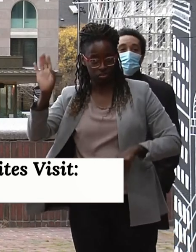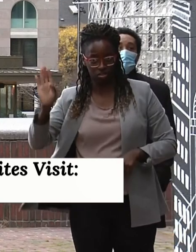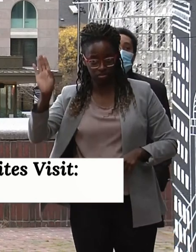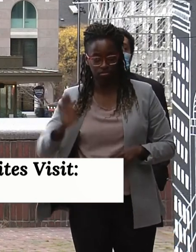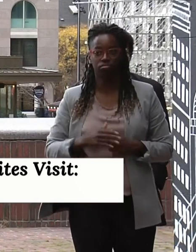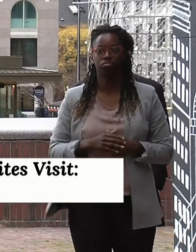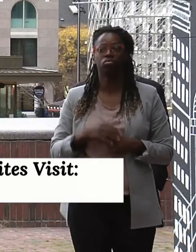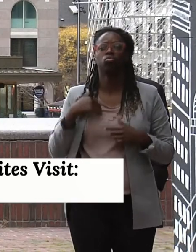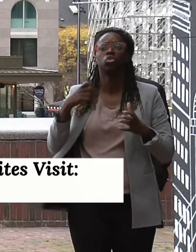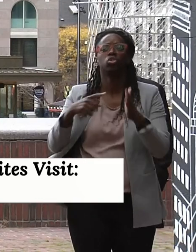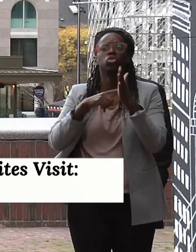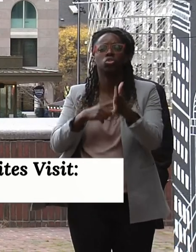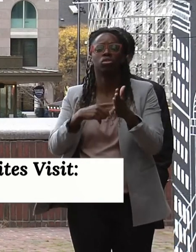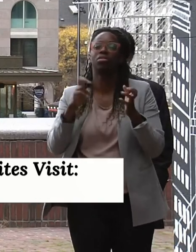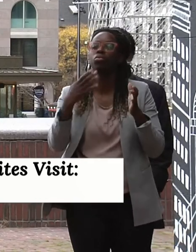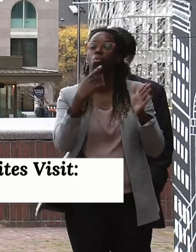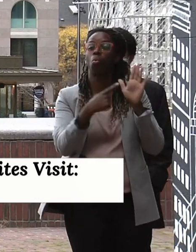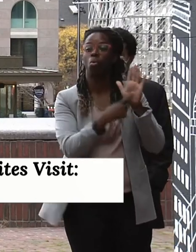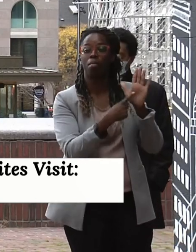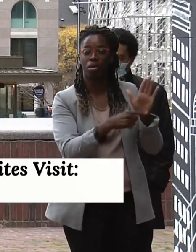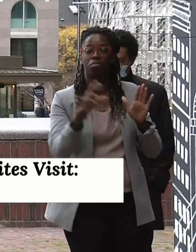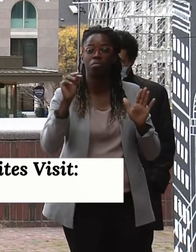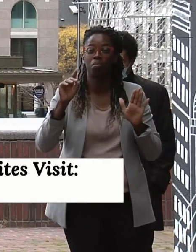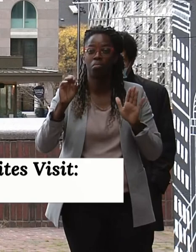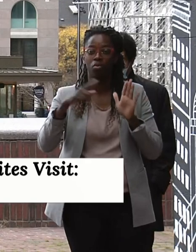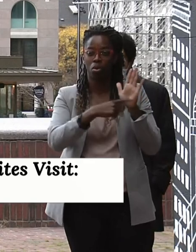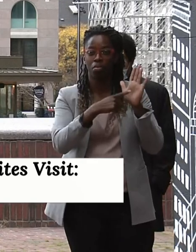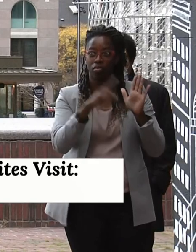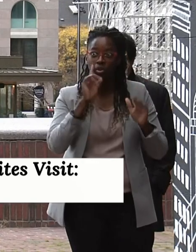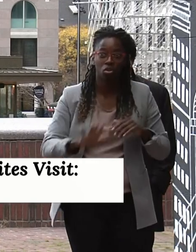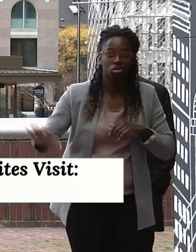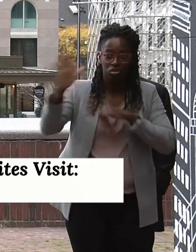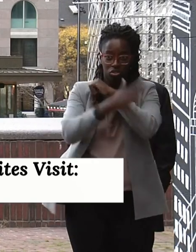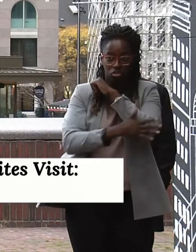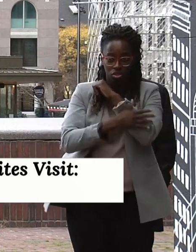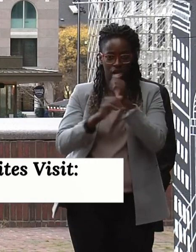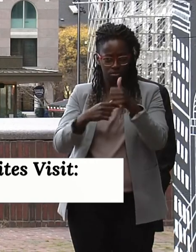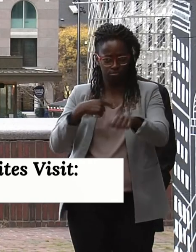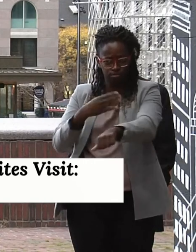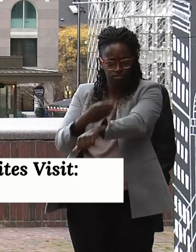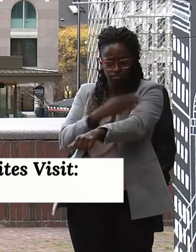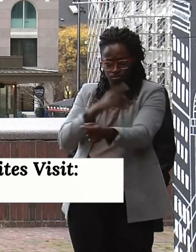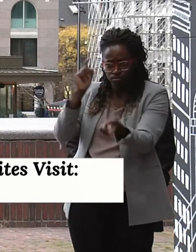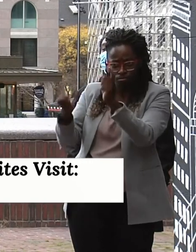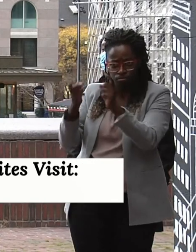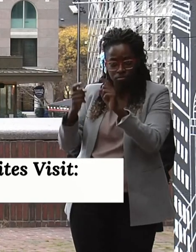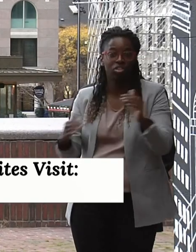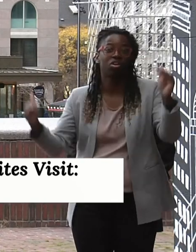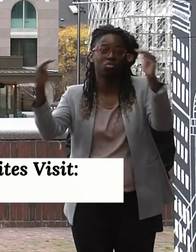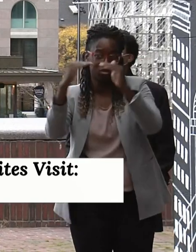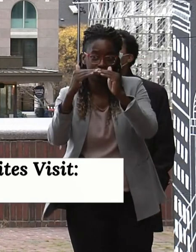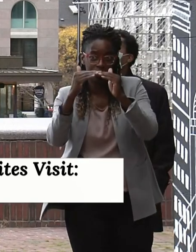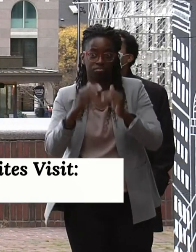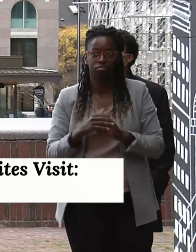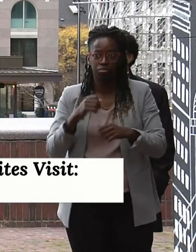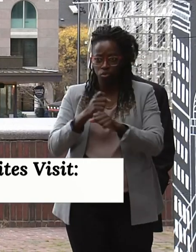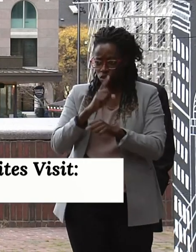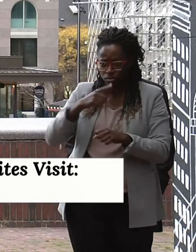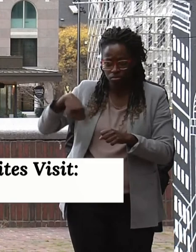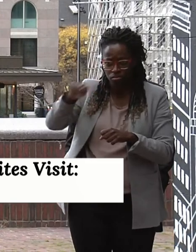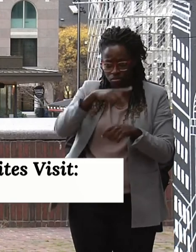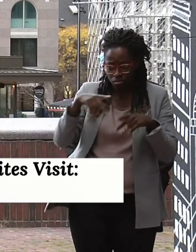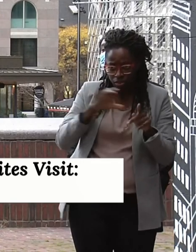collaboratively with the community in ways that improve public safety for all. The task force is a group of leaders and advocates who